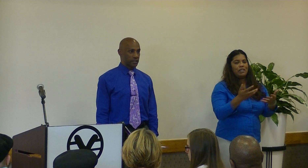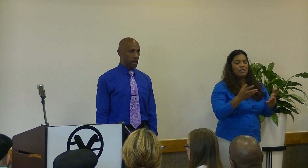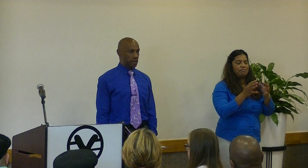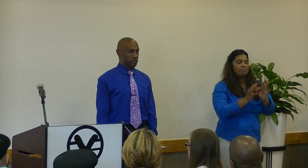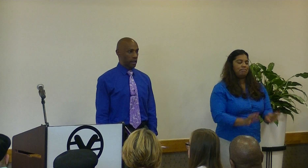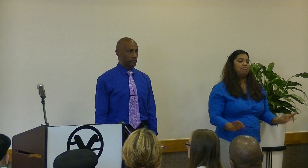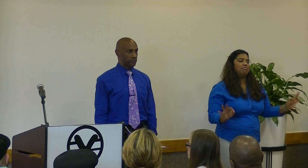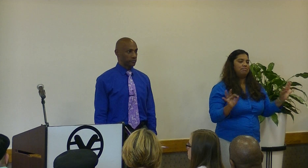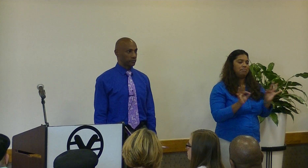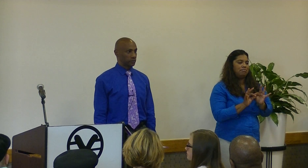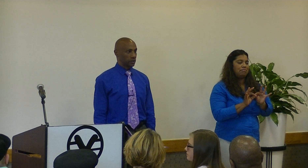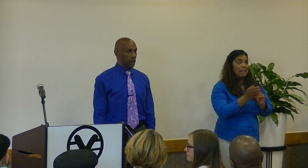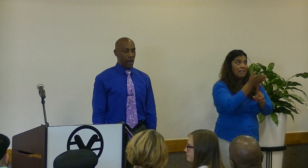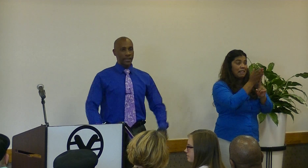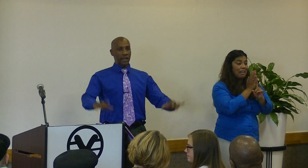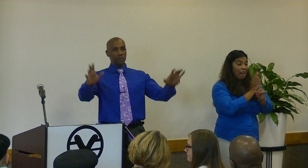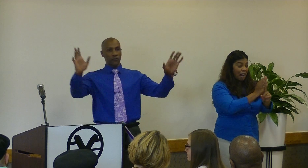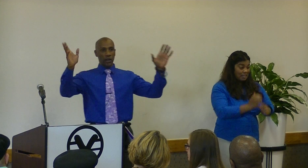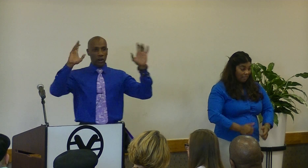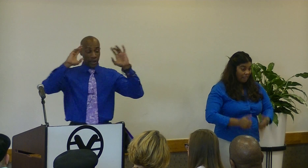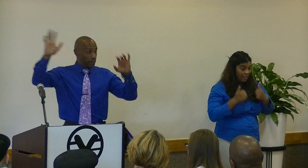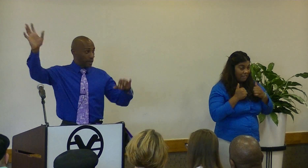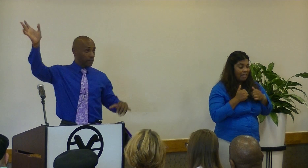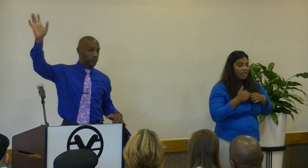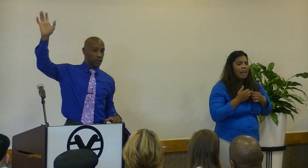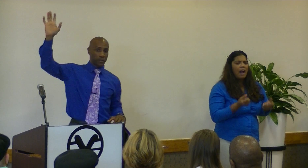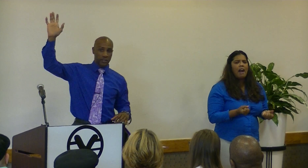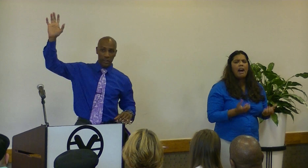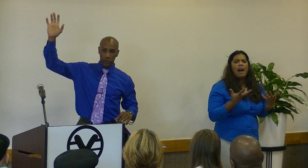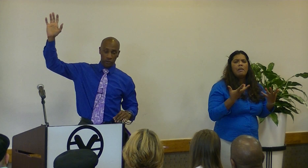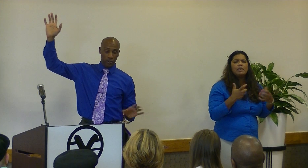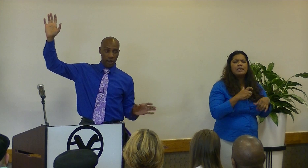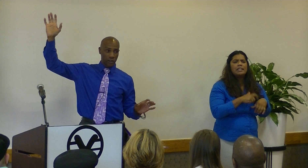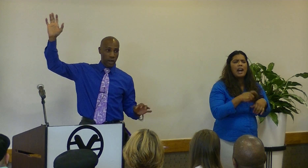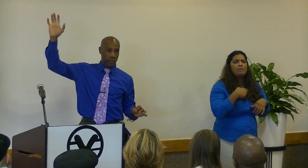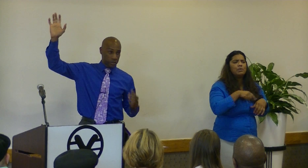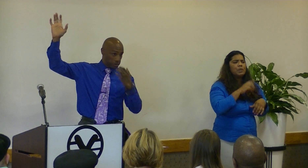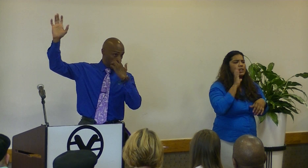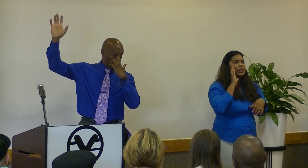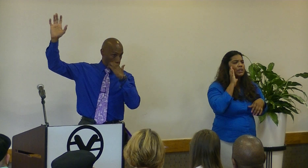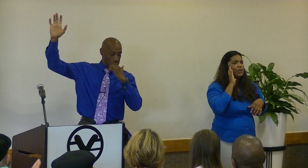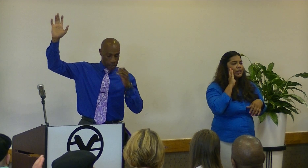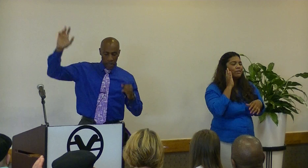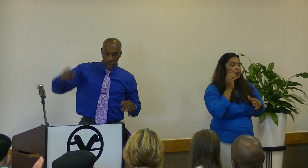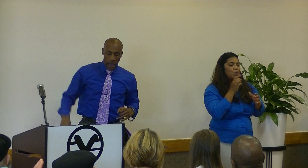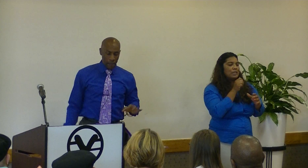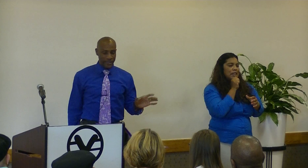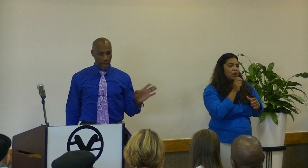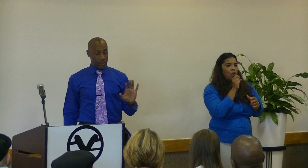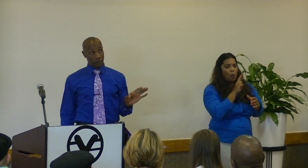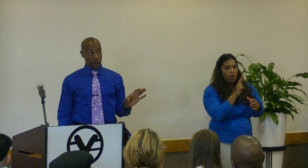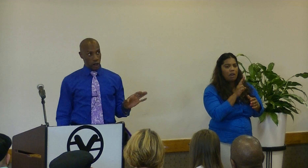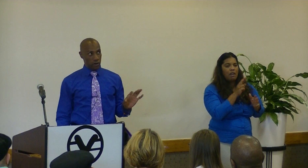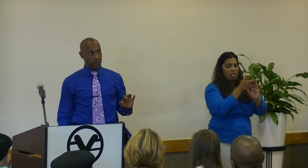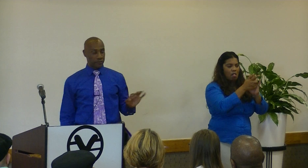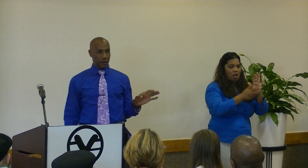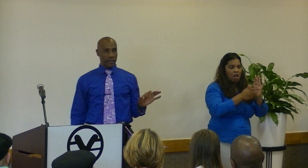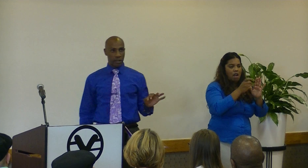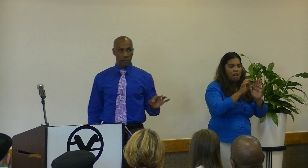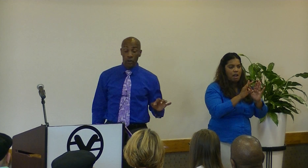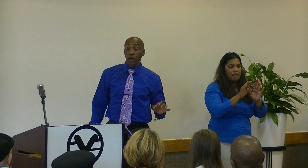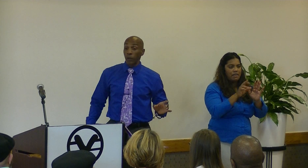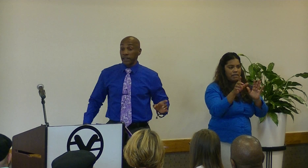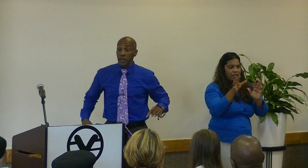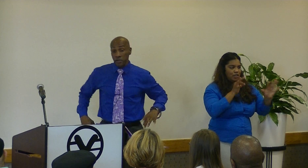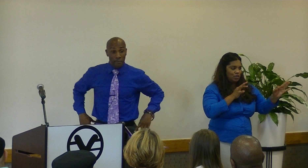life that is God's life. How many times have we heard, anybody here familiar with the secret or the law of attraction? How many times have we heard the